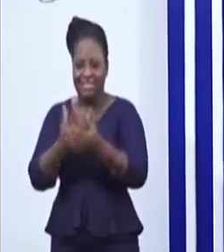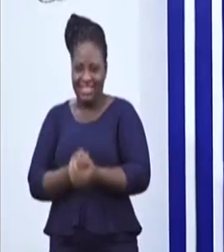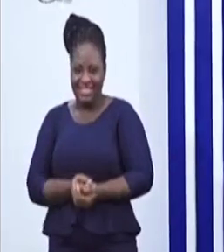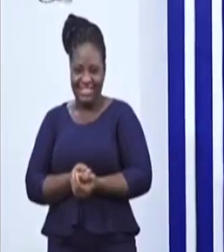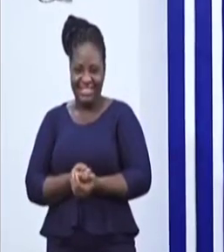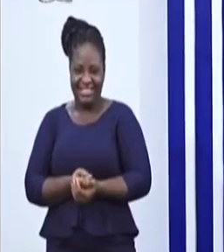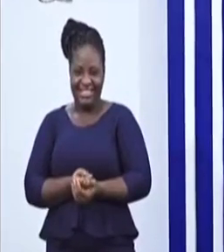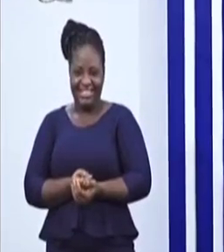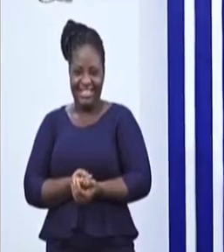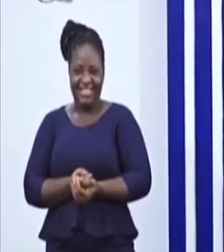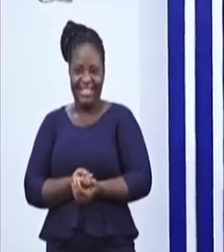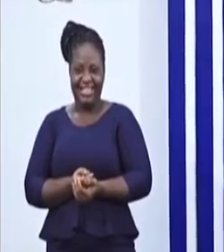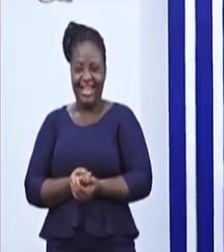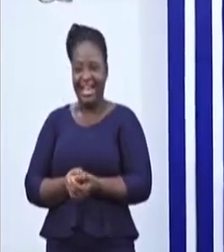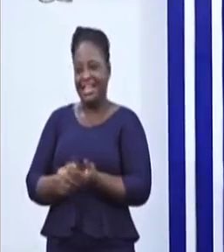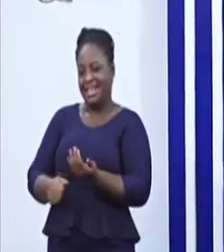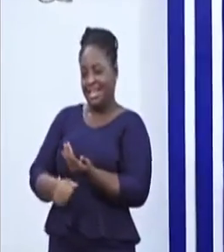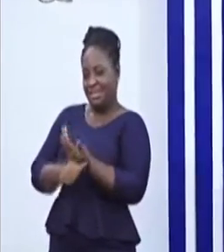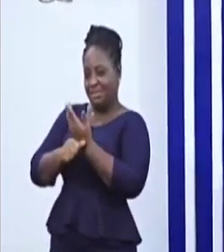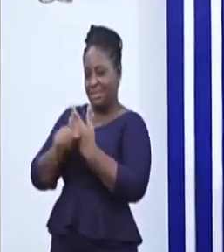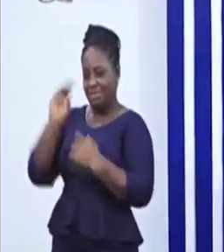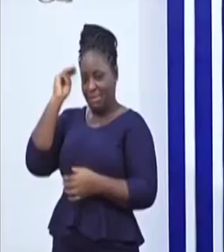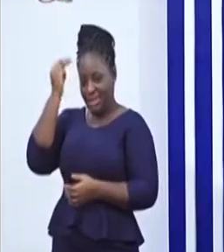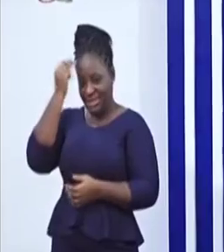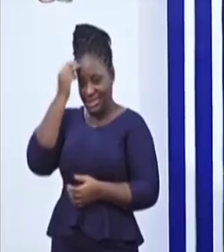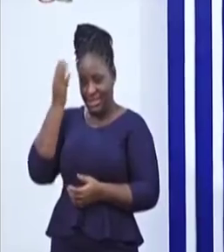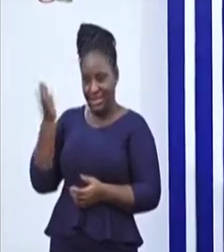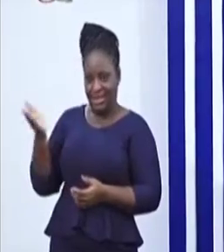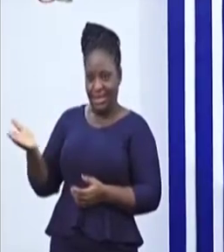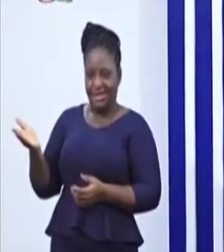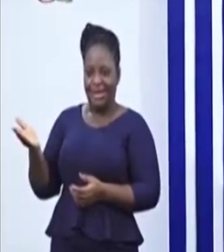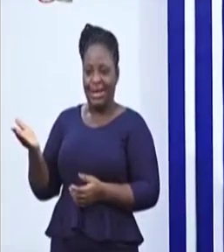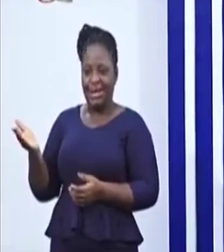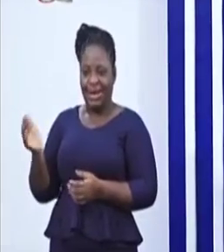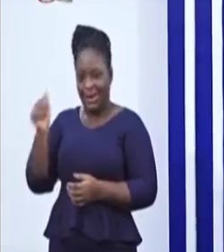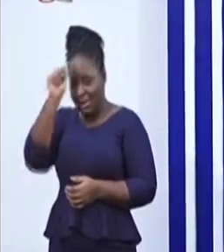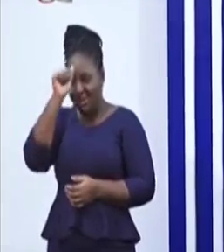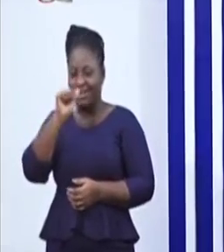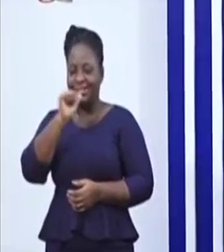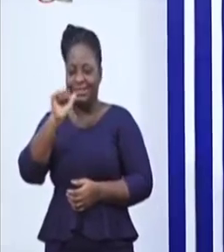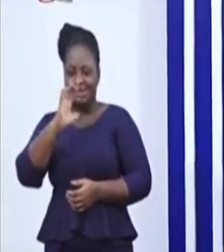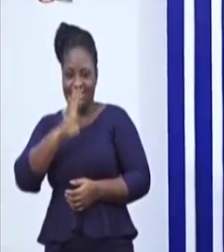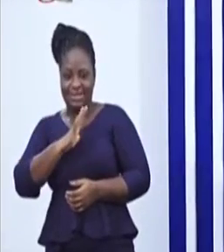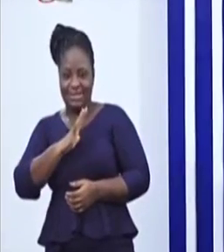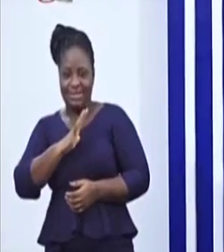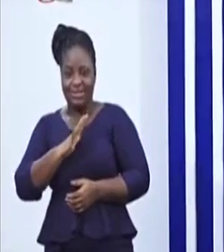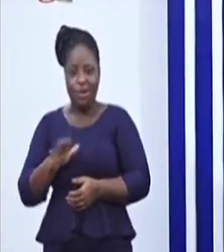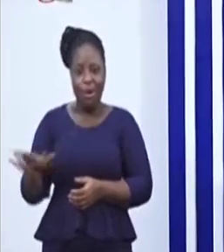Deputy Minister, ladies and gentlemen of the media, our Director General.